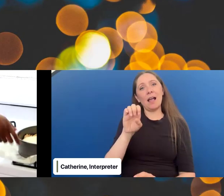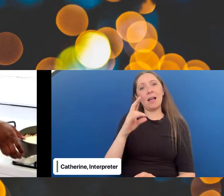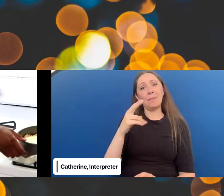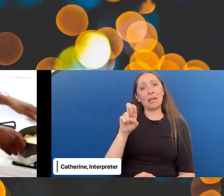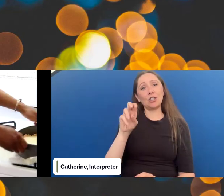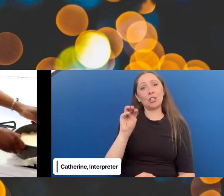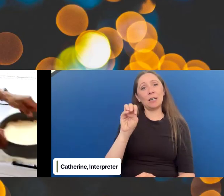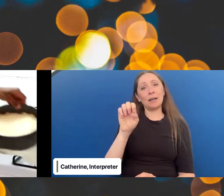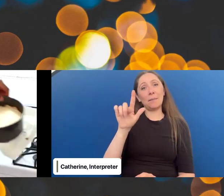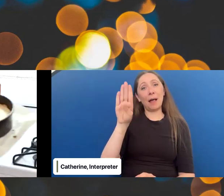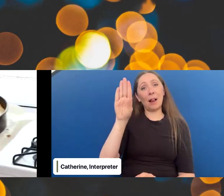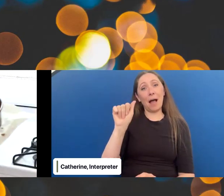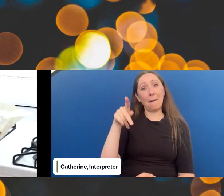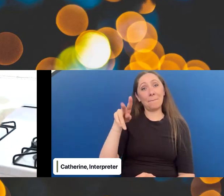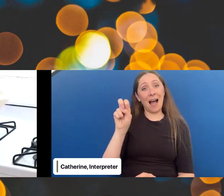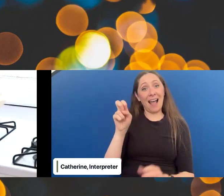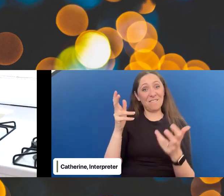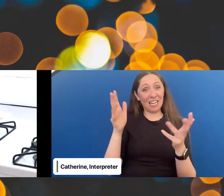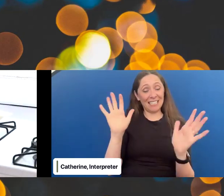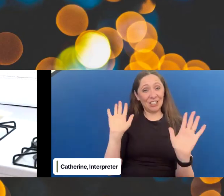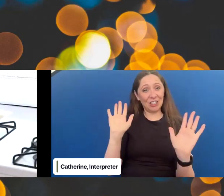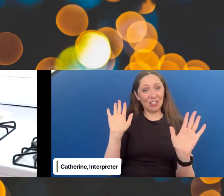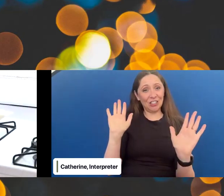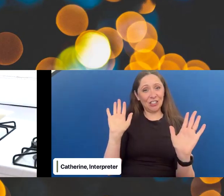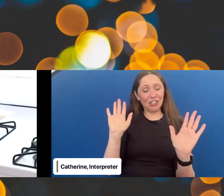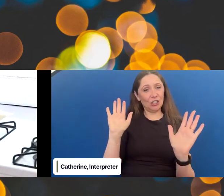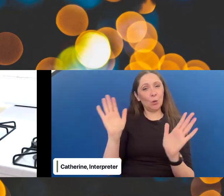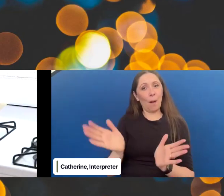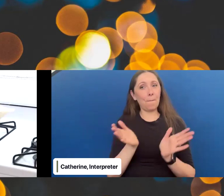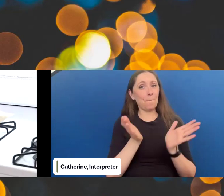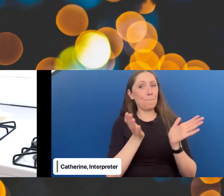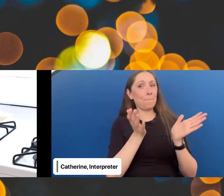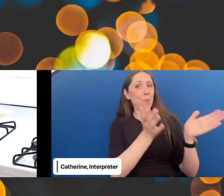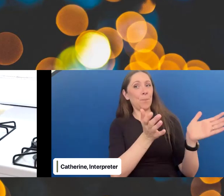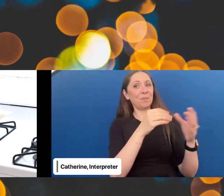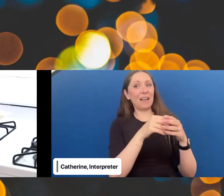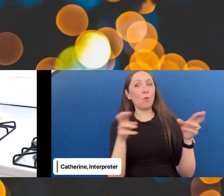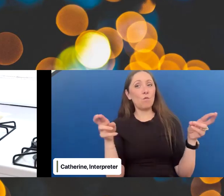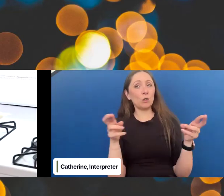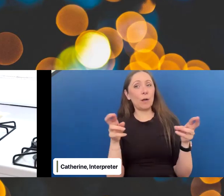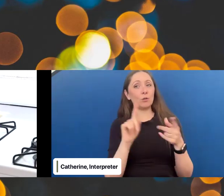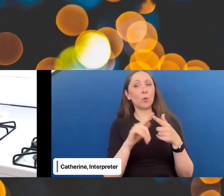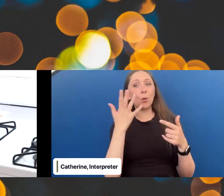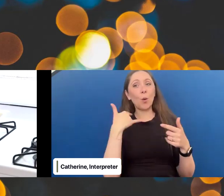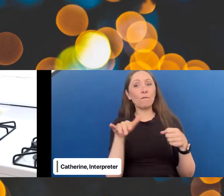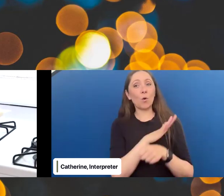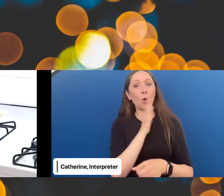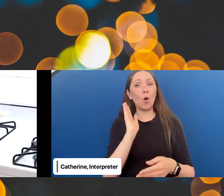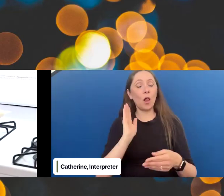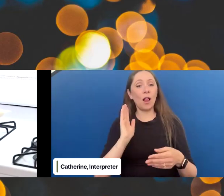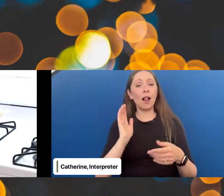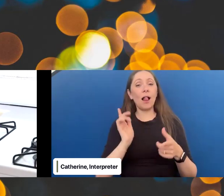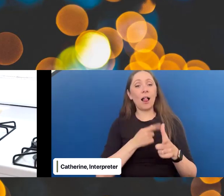in here, once it's cooled, put this in the fridge for it to cool fully and completely. And